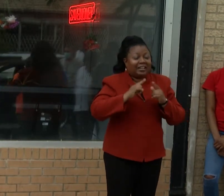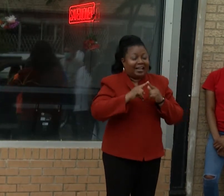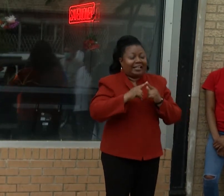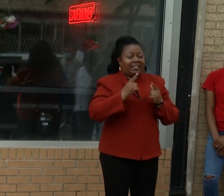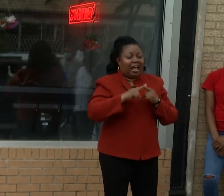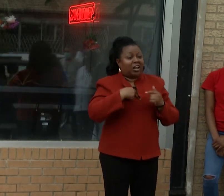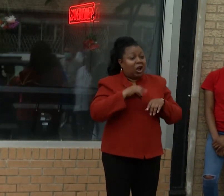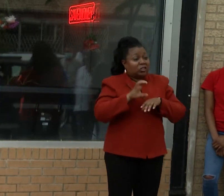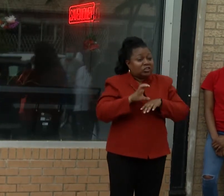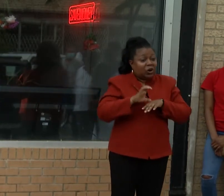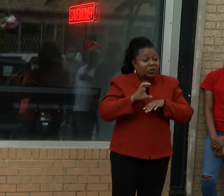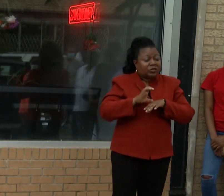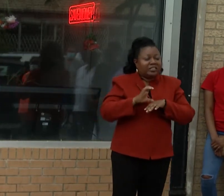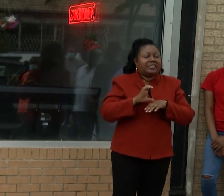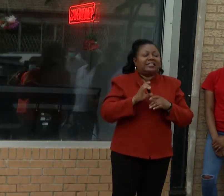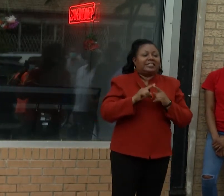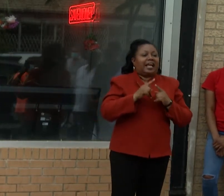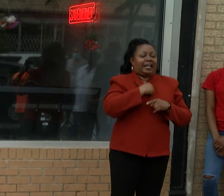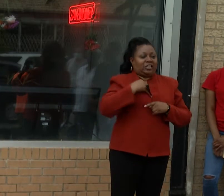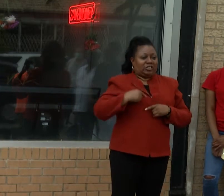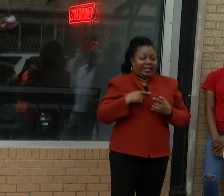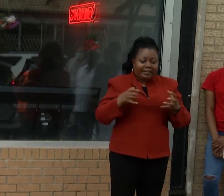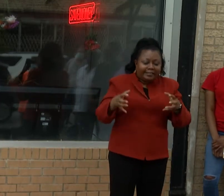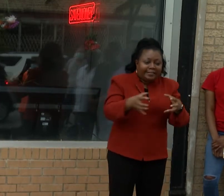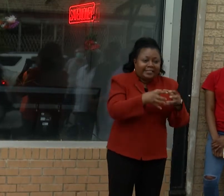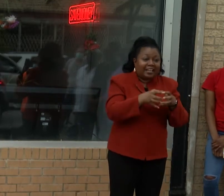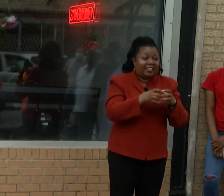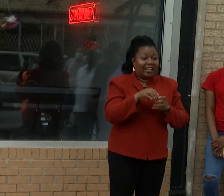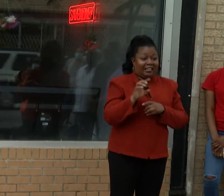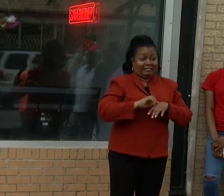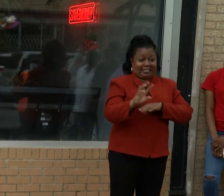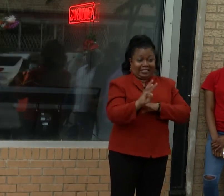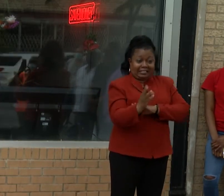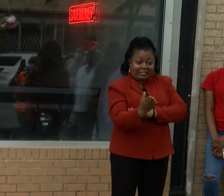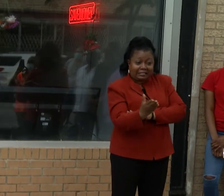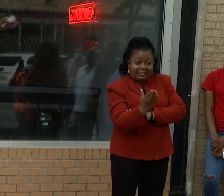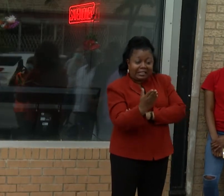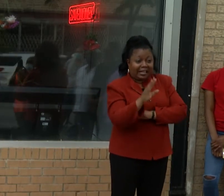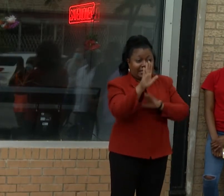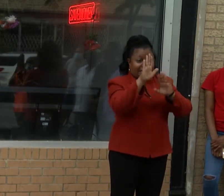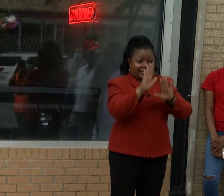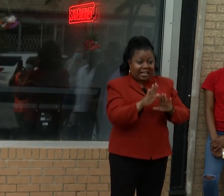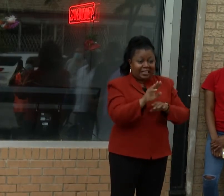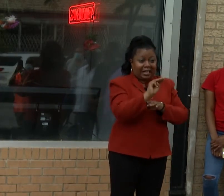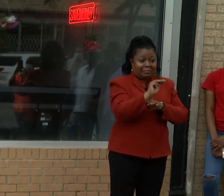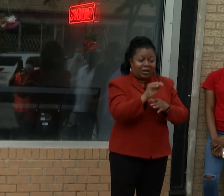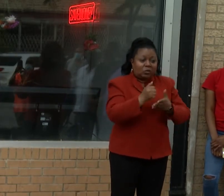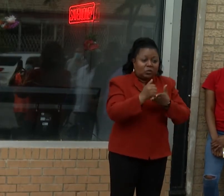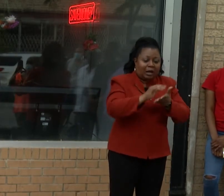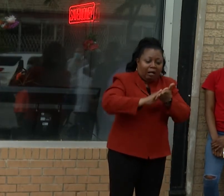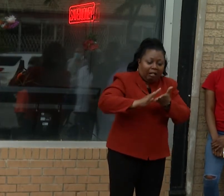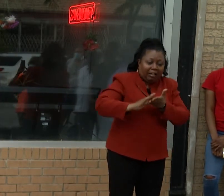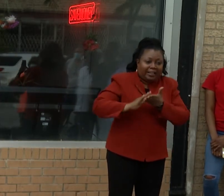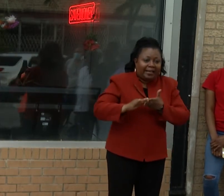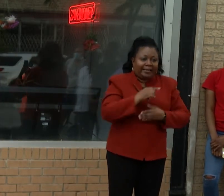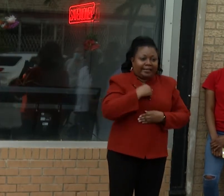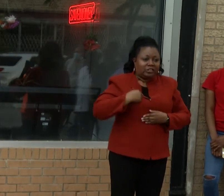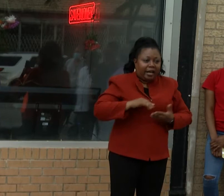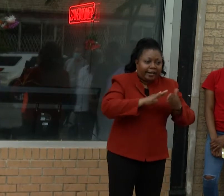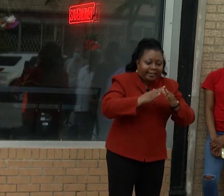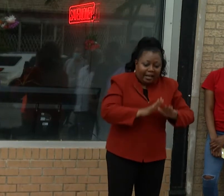instinct led our church in Chinatown to gather at 6 a.m. on Sunday and Monday to help clean up